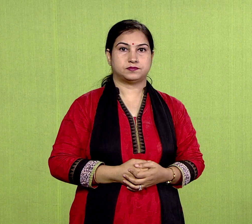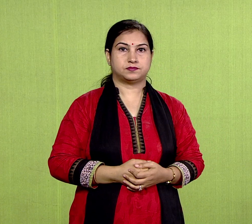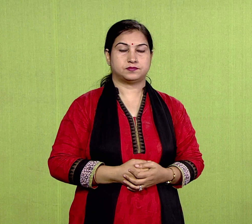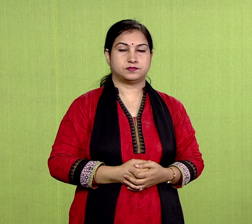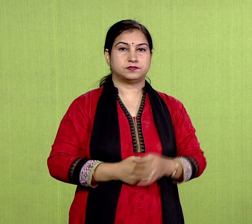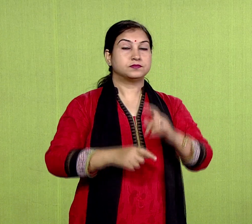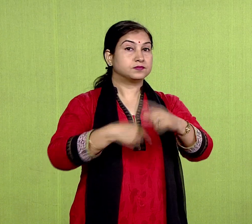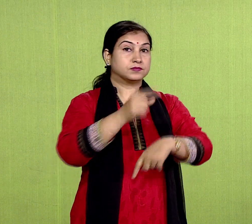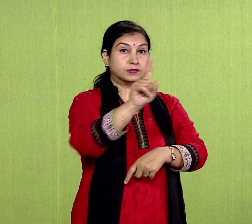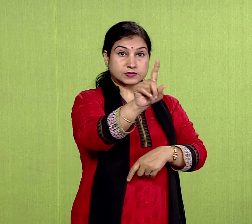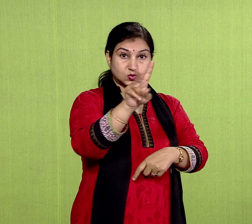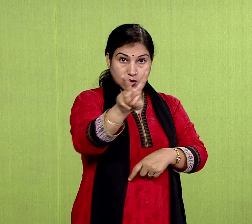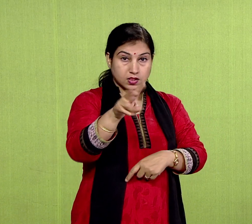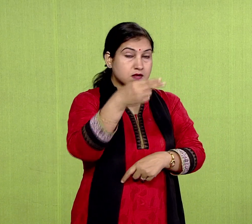12th is Gandhara.